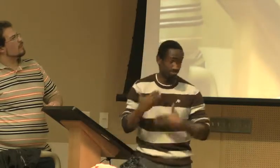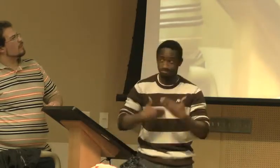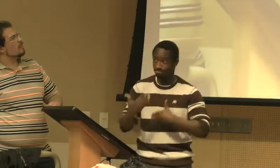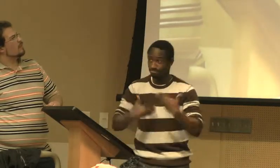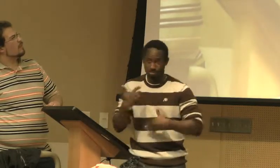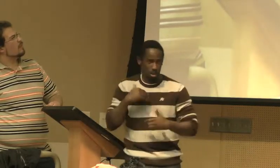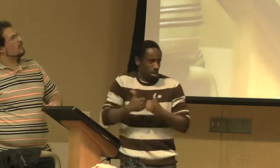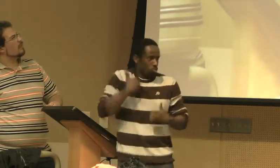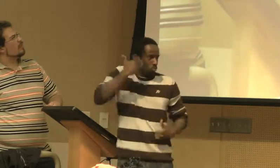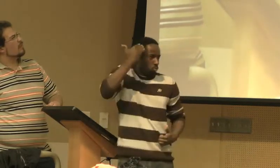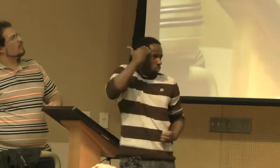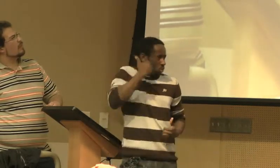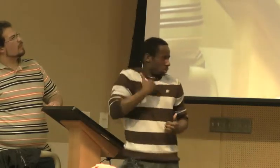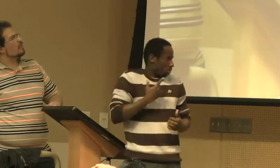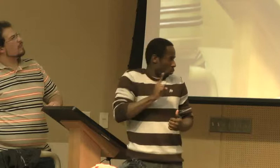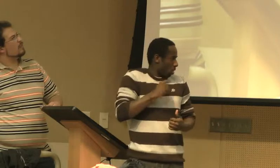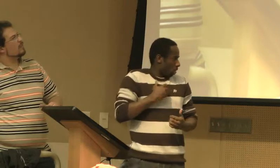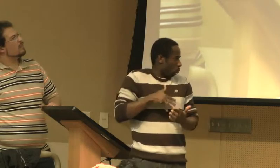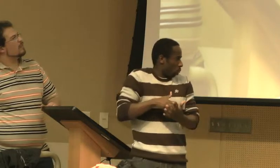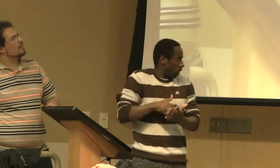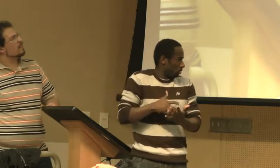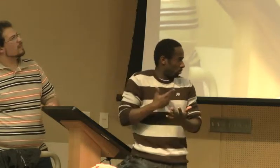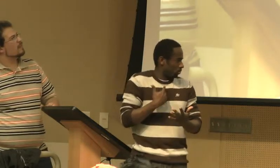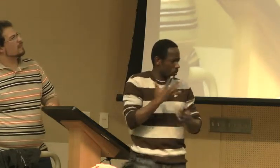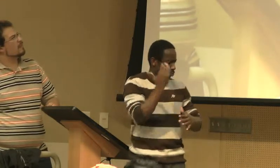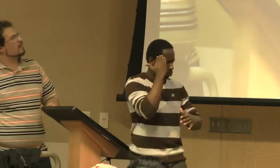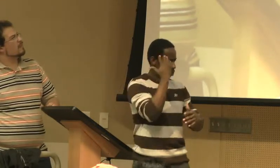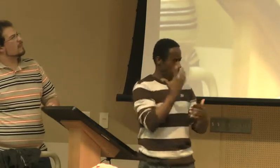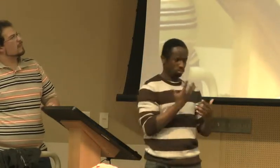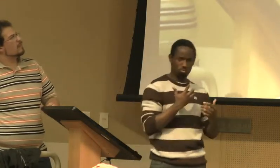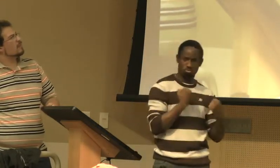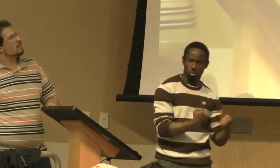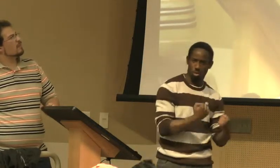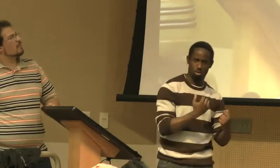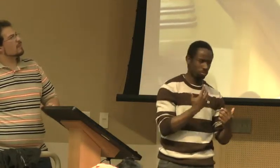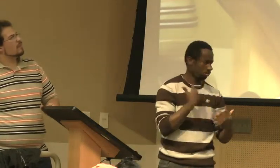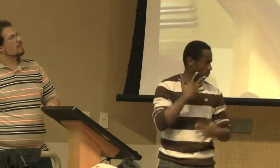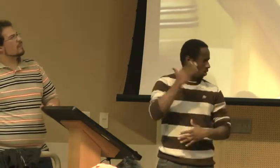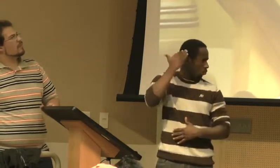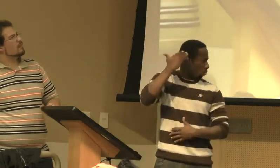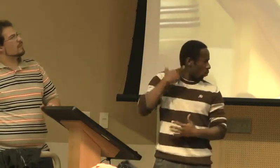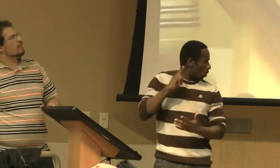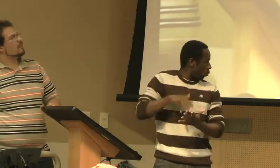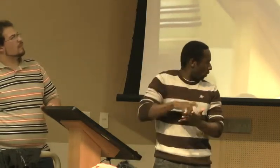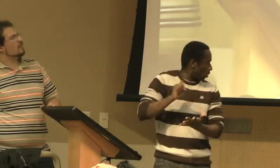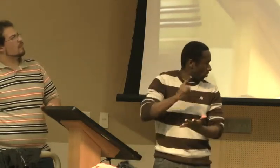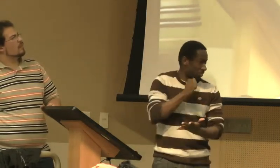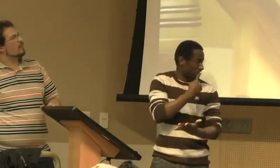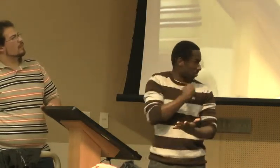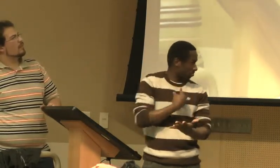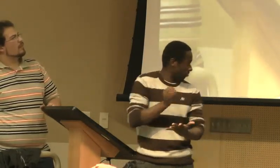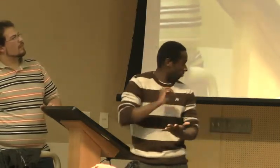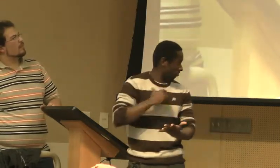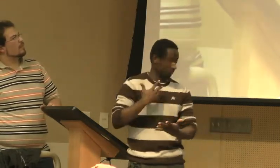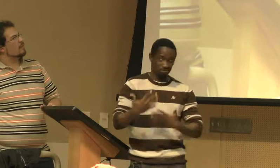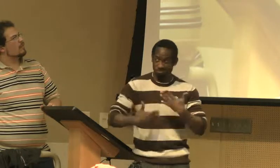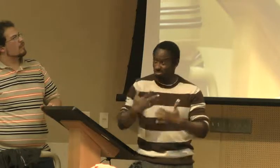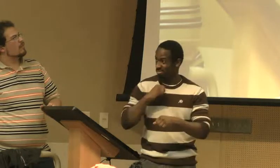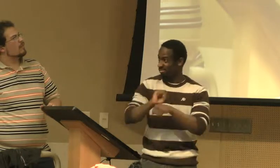this, but you didn't, and I didn't really know what my weaknesses were. I mean, I already knew what my strengths were, but I didn't